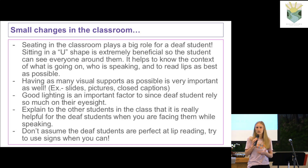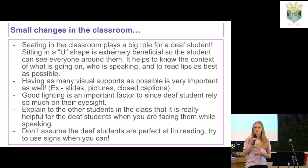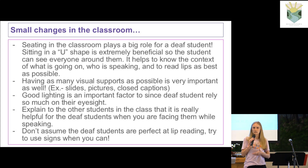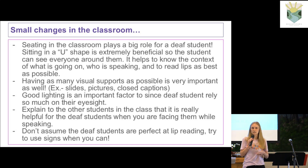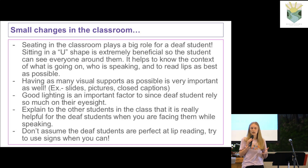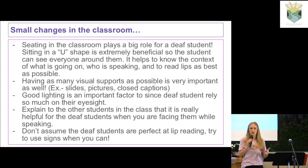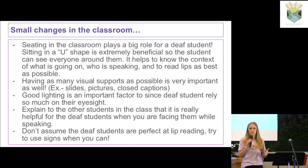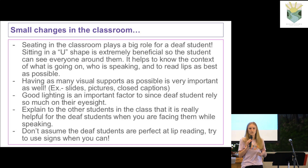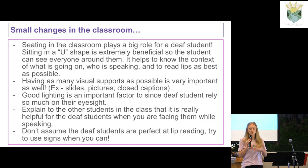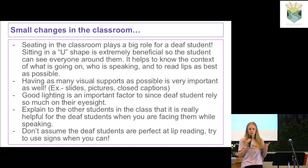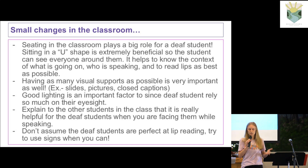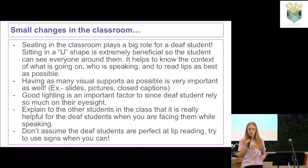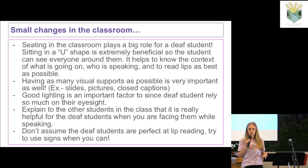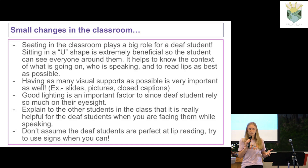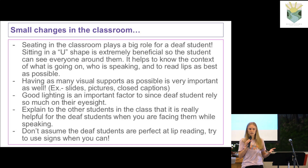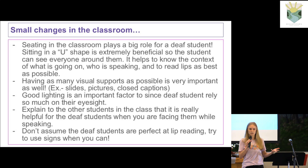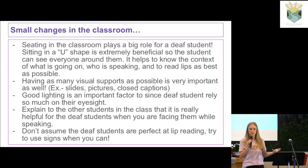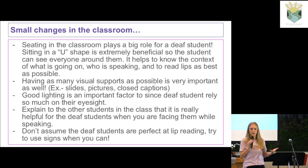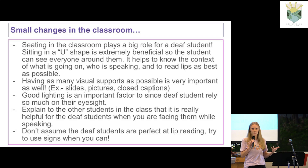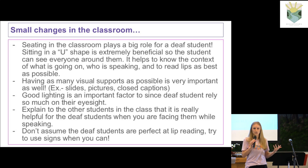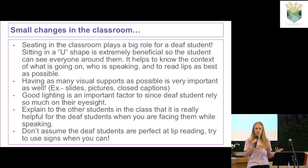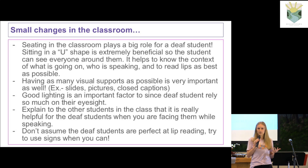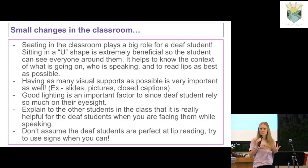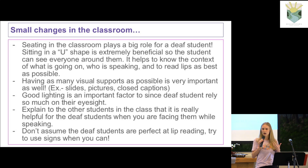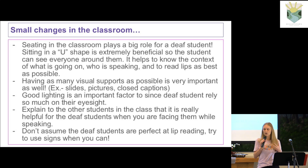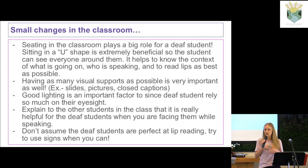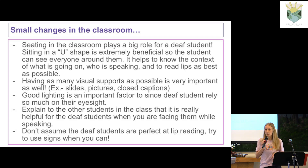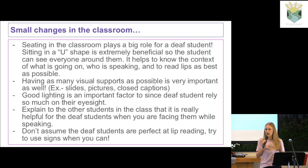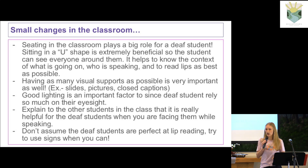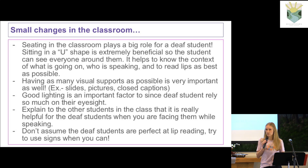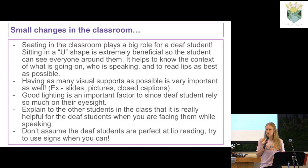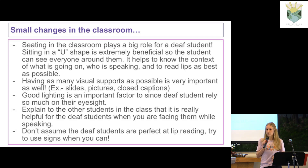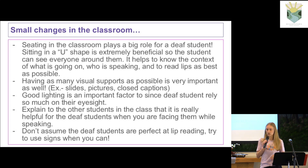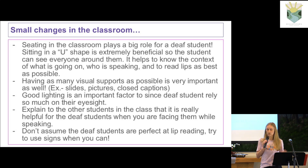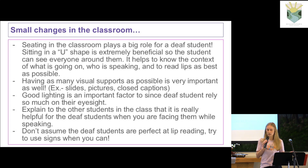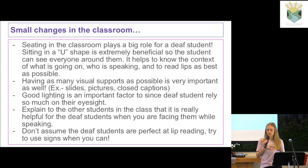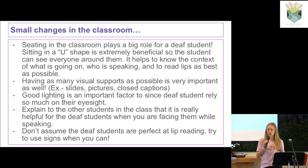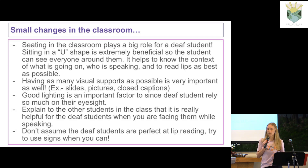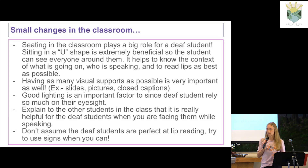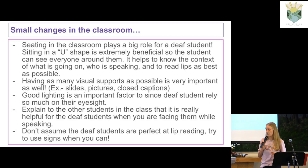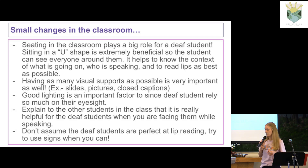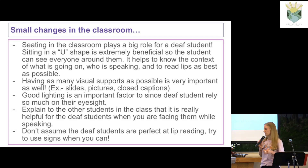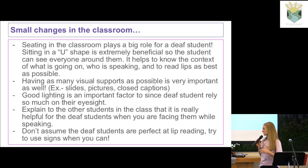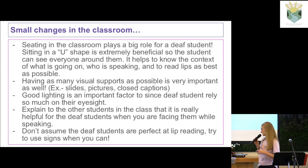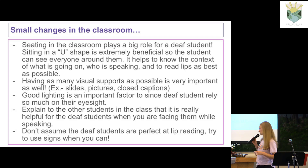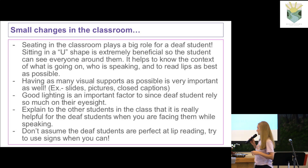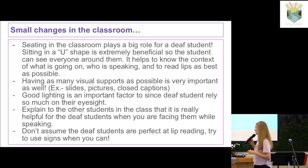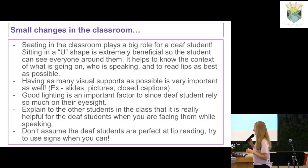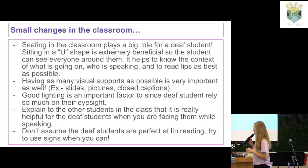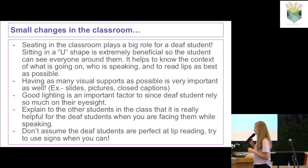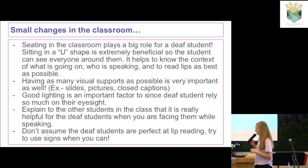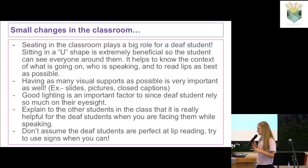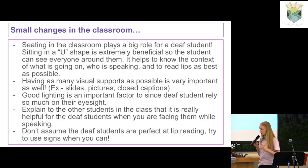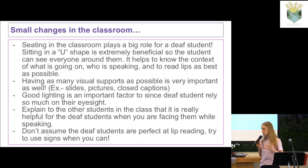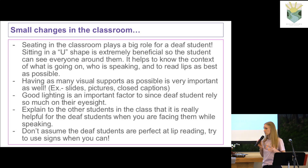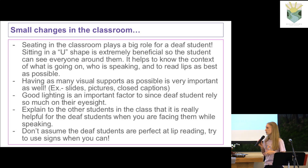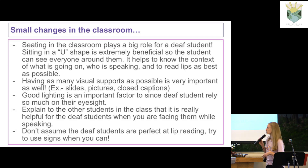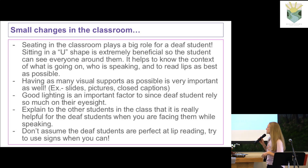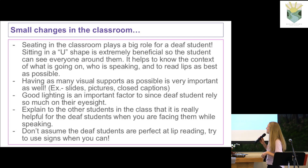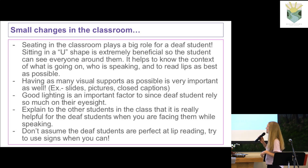things, a visual schedule is something I kind of talked about a long time ago with my presentation. That's really important, just